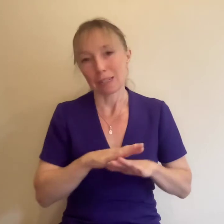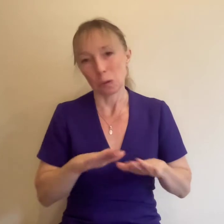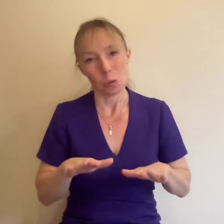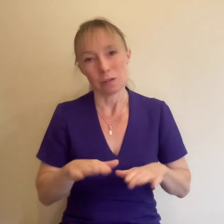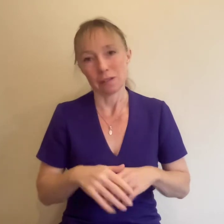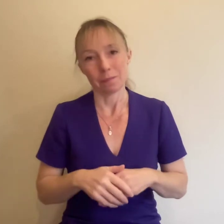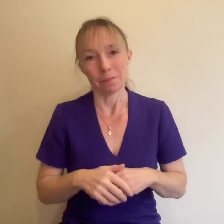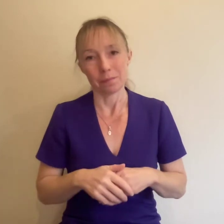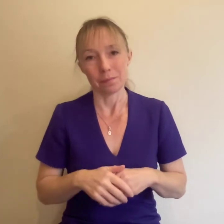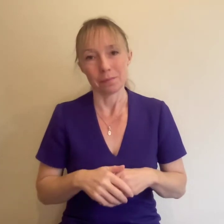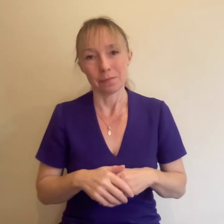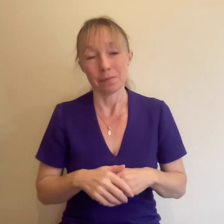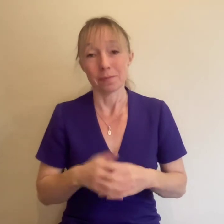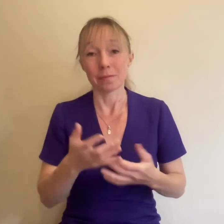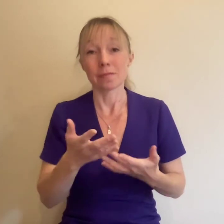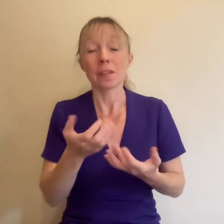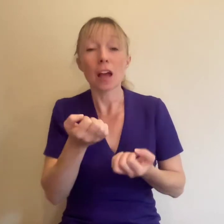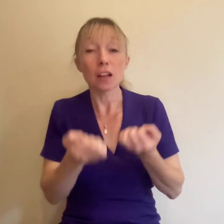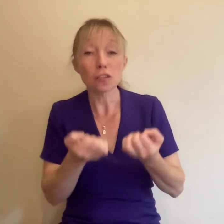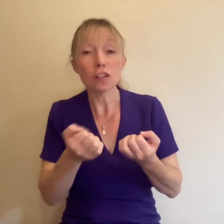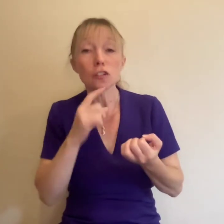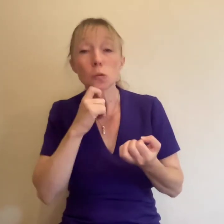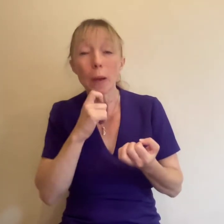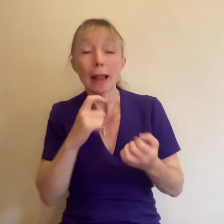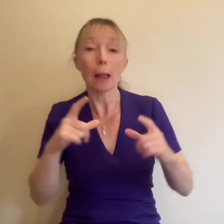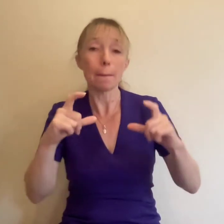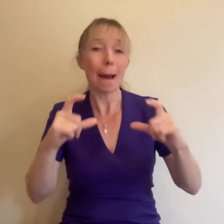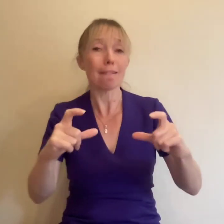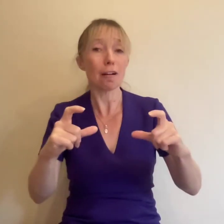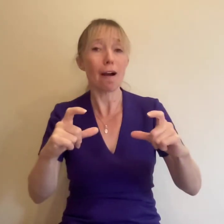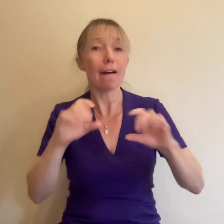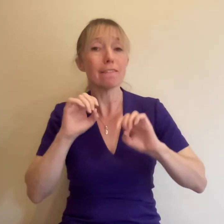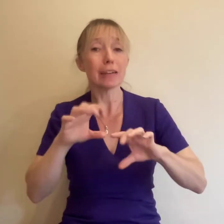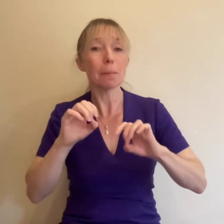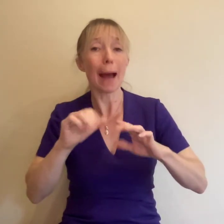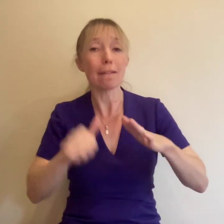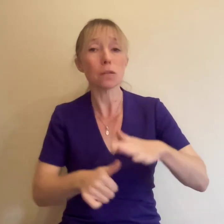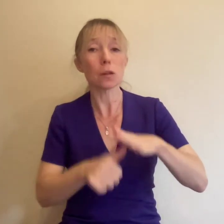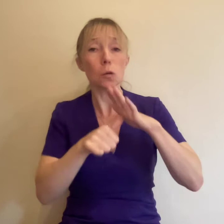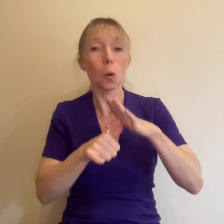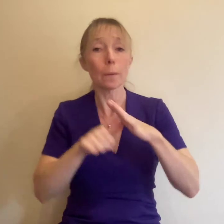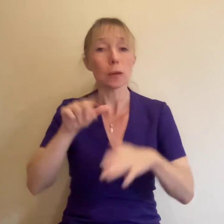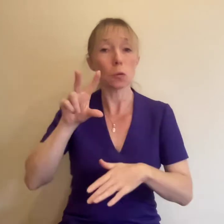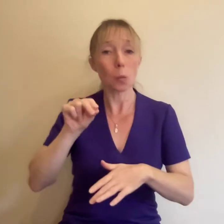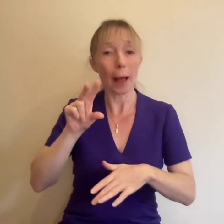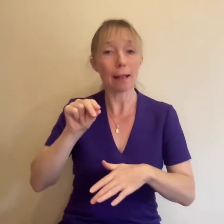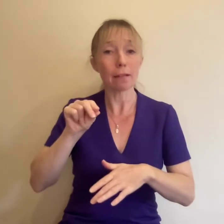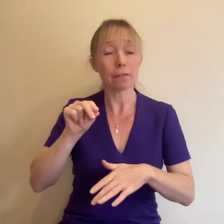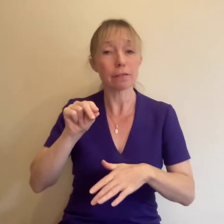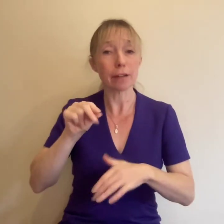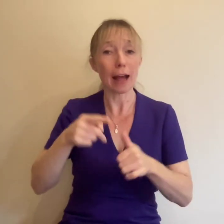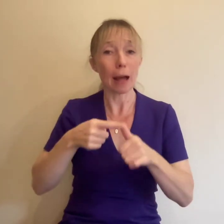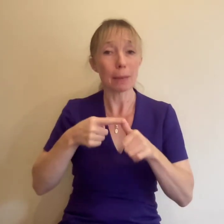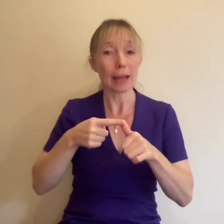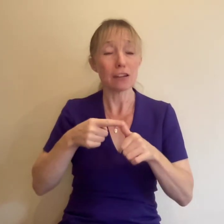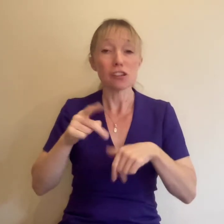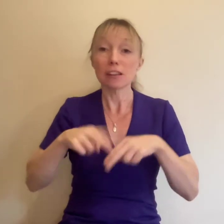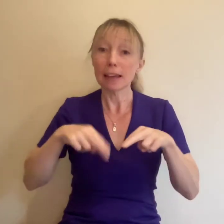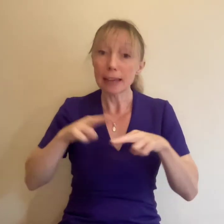receive. Judges will provide a paragraph of feedback for the top 12 entries. If you are looking for feedback, we